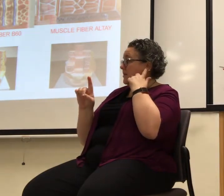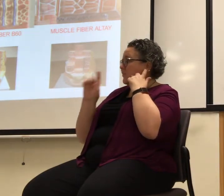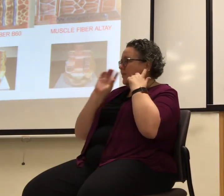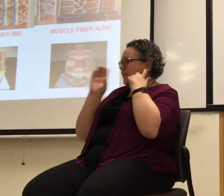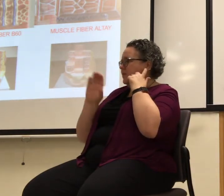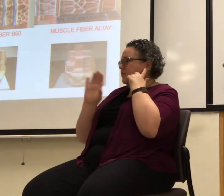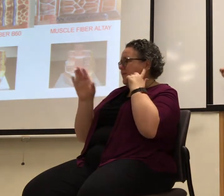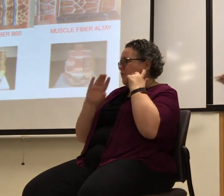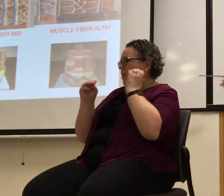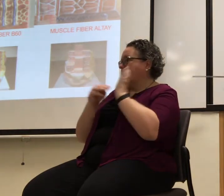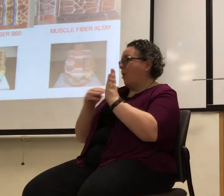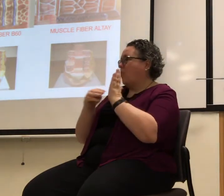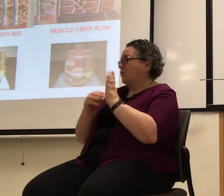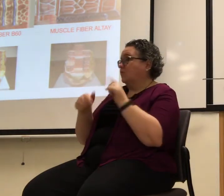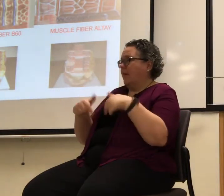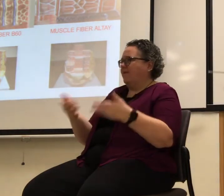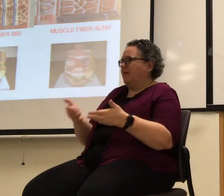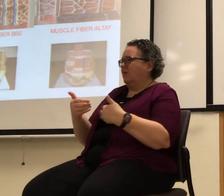models.